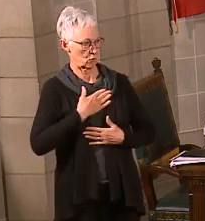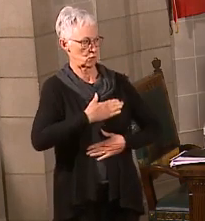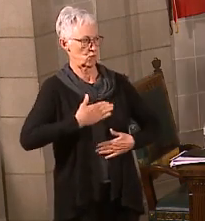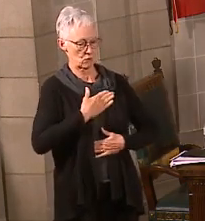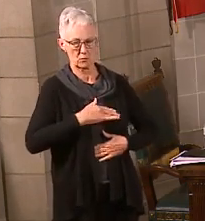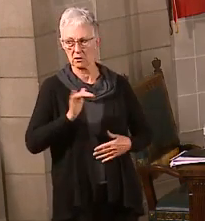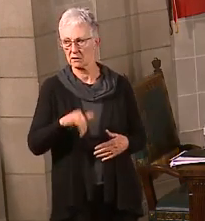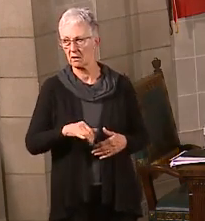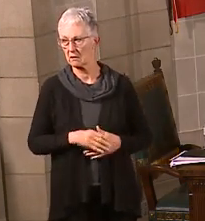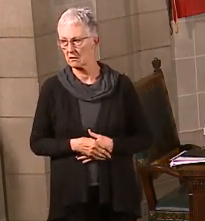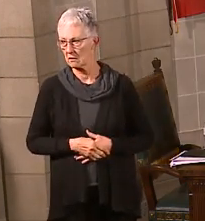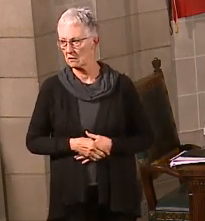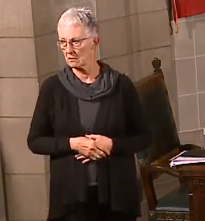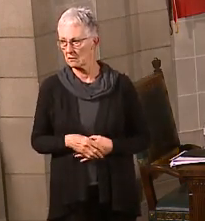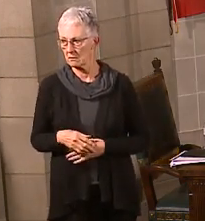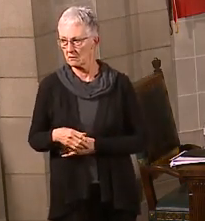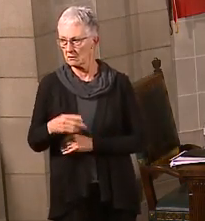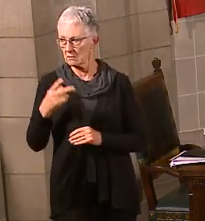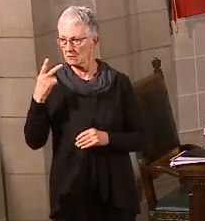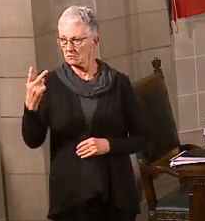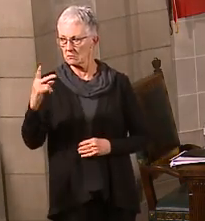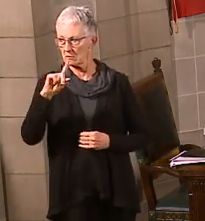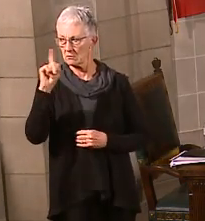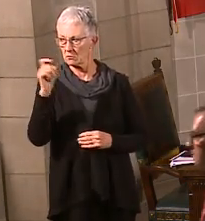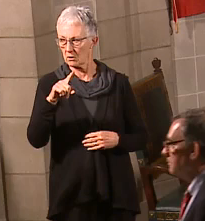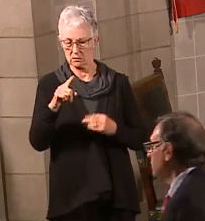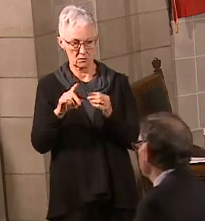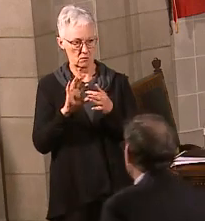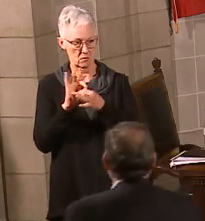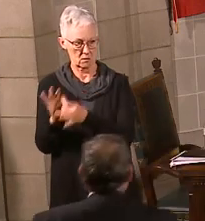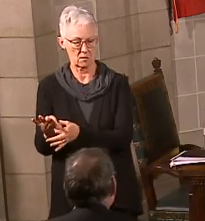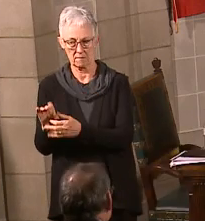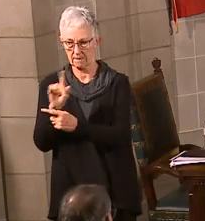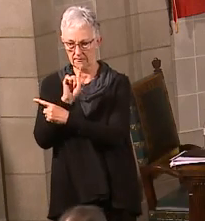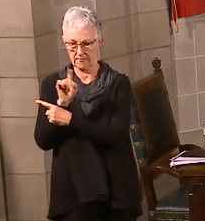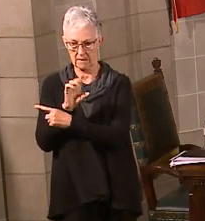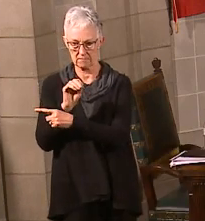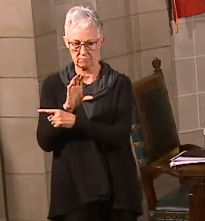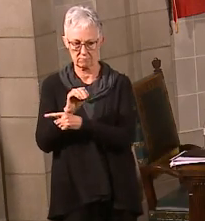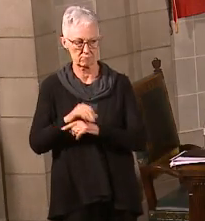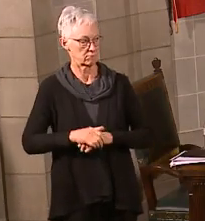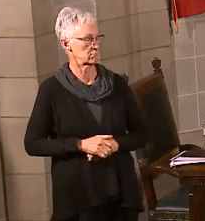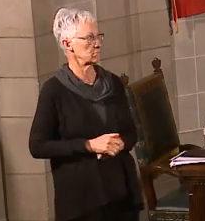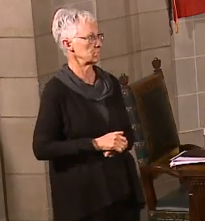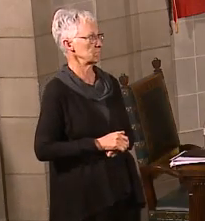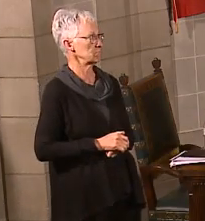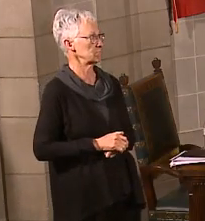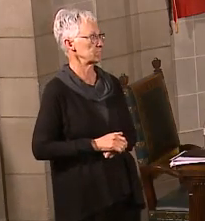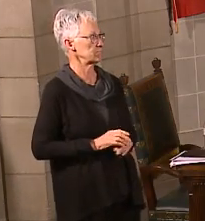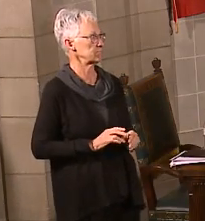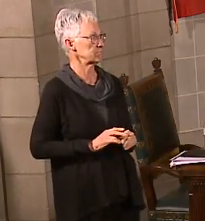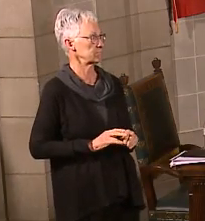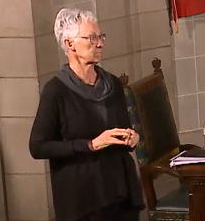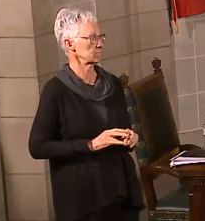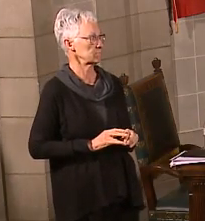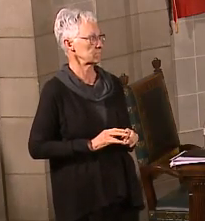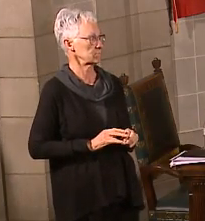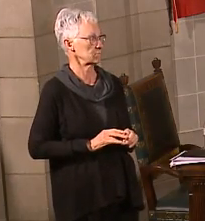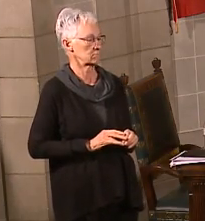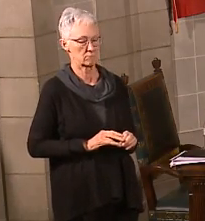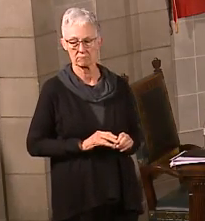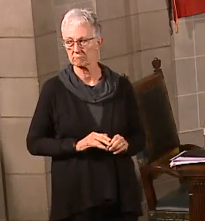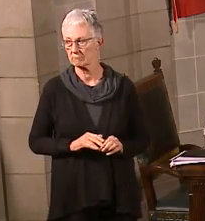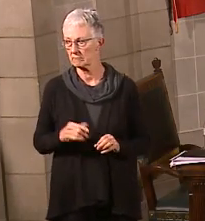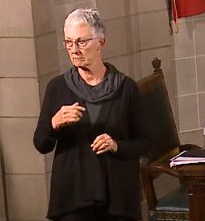We have 2 questions for John Shapo about the zoo. So John, we've got 2 questions for you about the zoo. And I'd